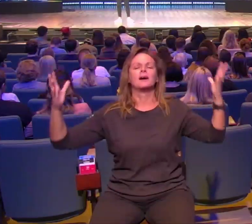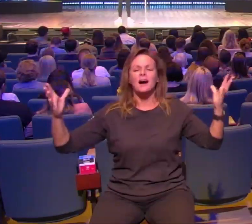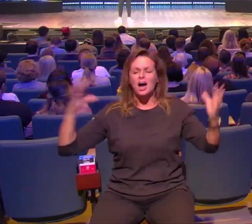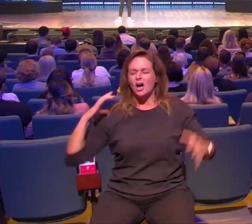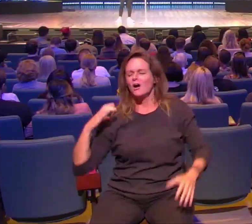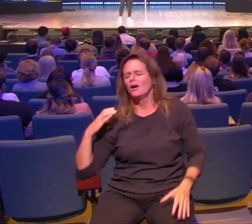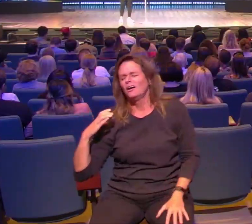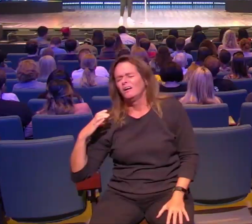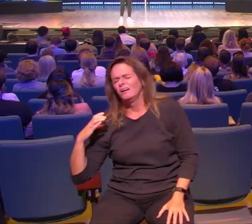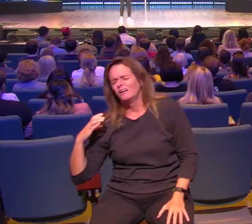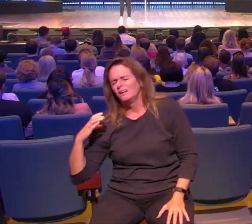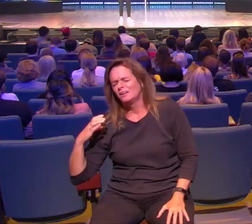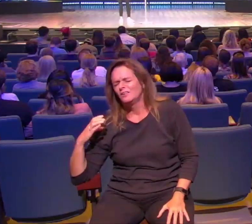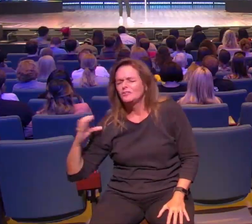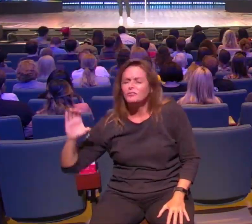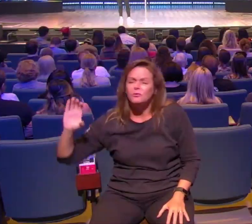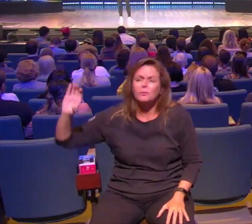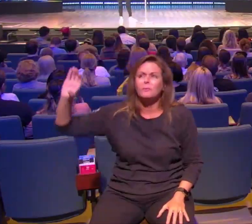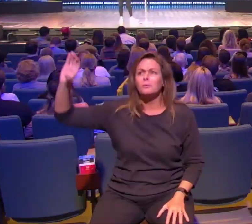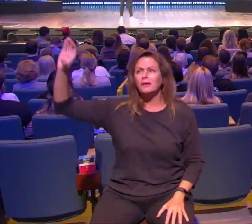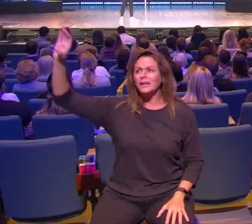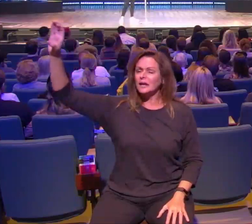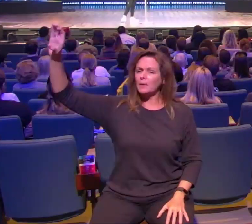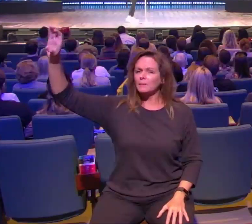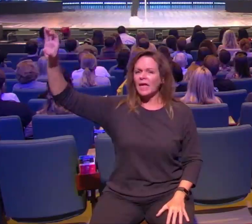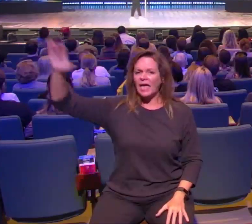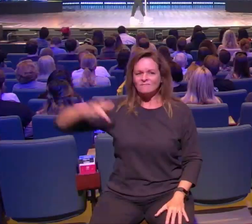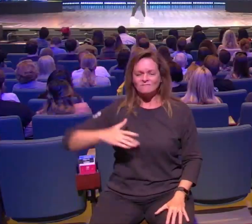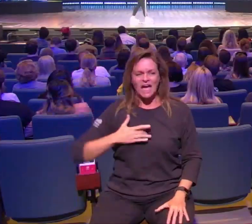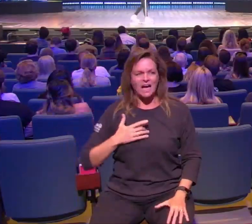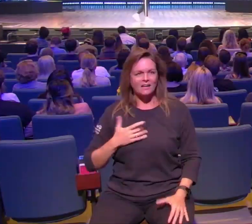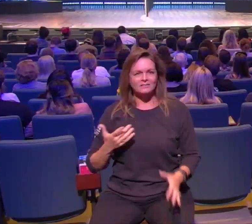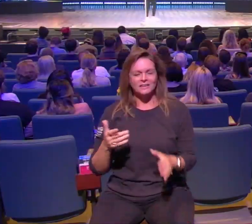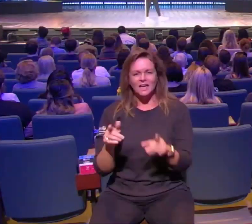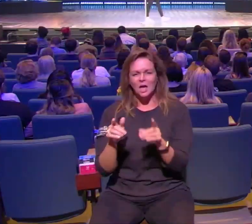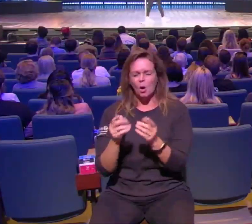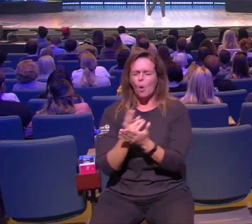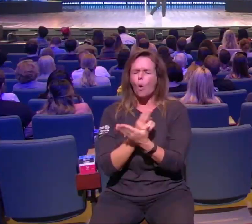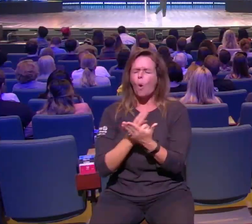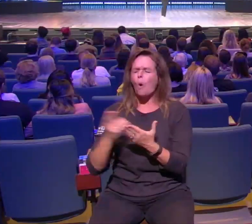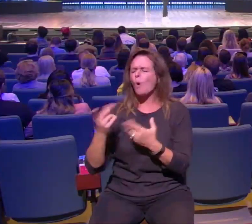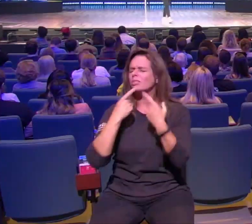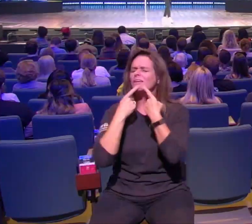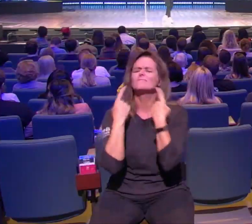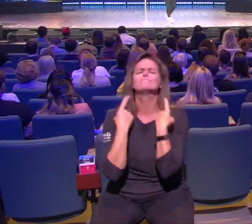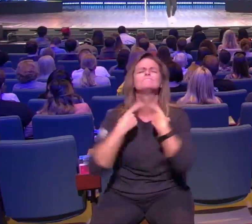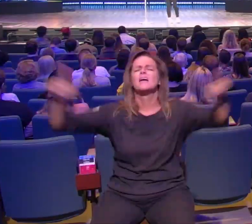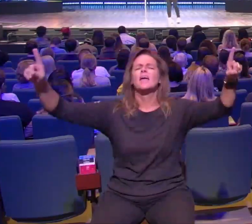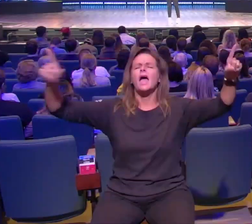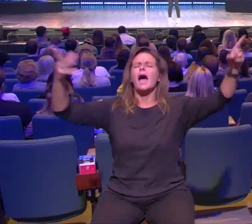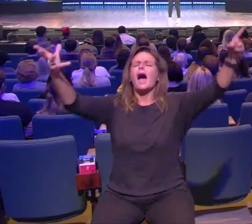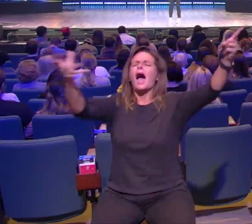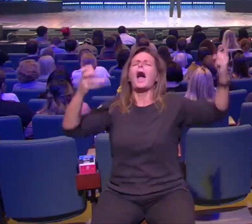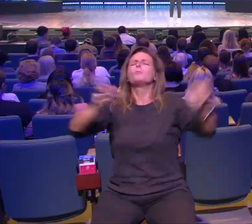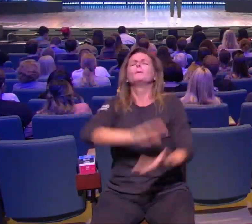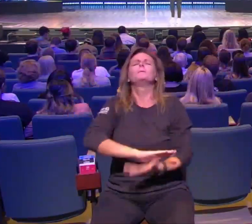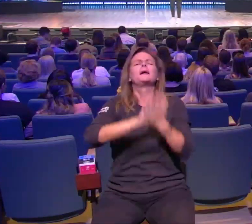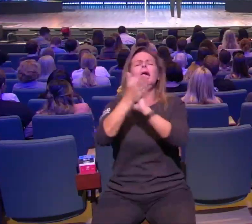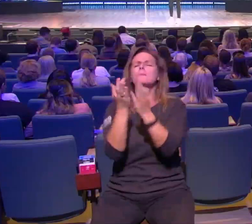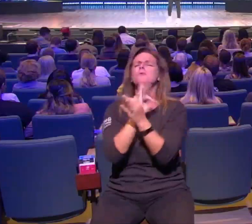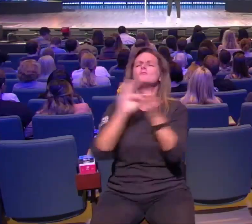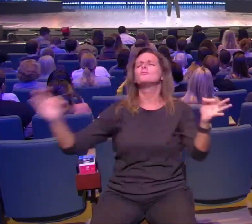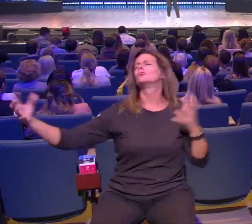sermon series and it wasn't a slogan. It was actually a holy declaration because we knew that we were